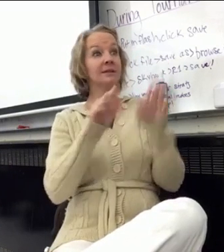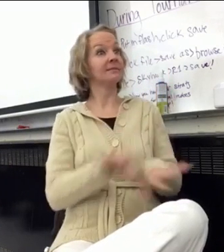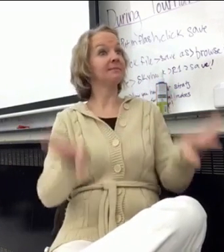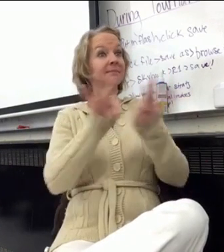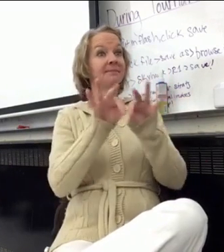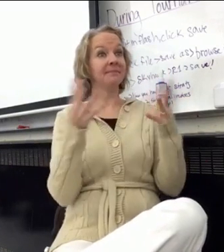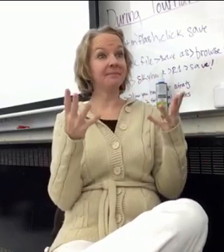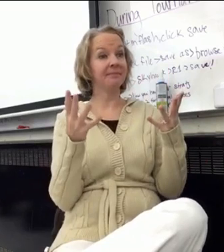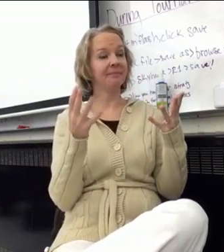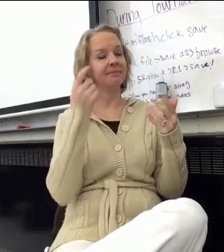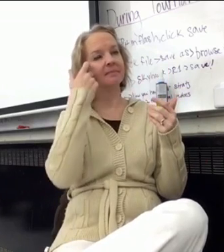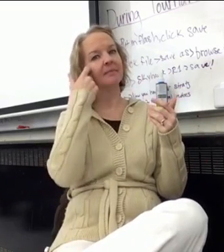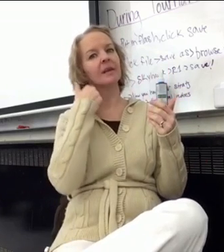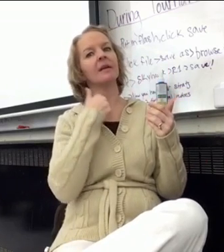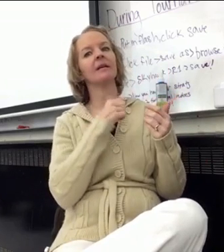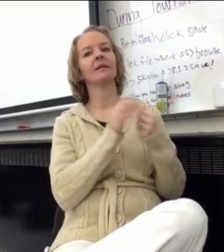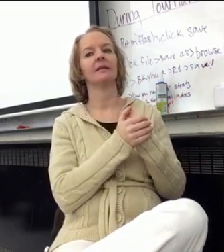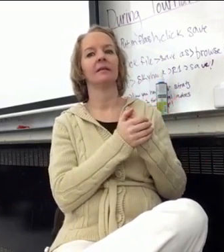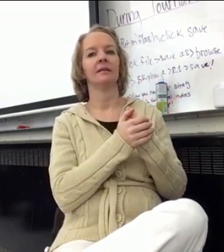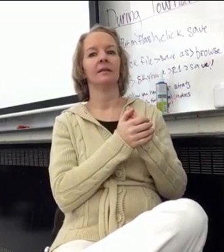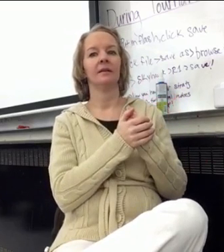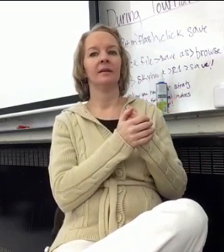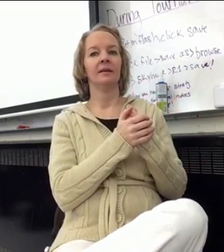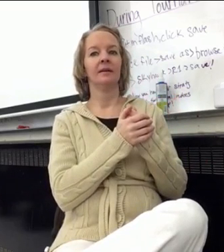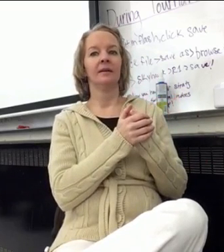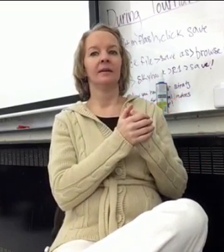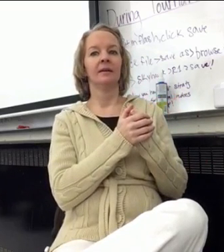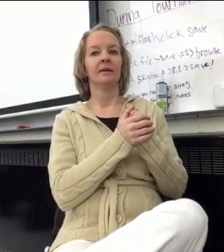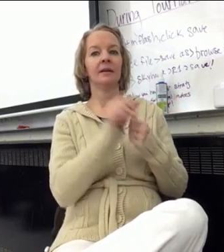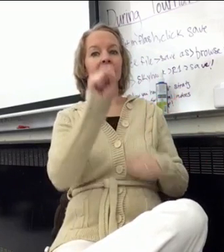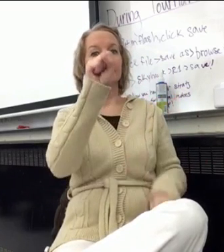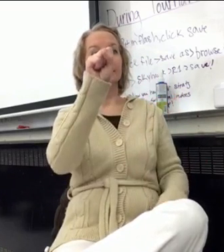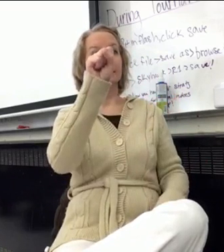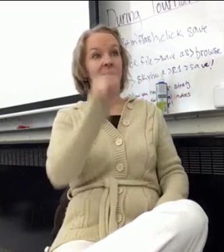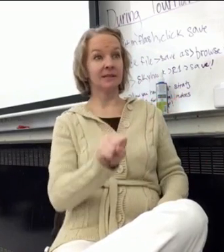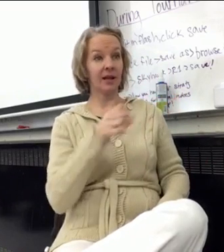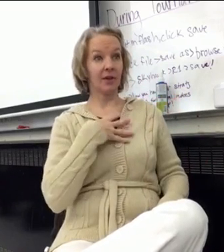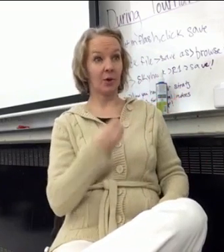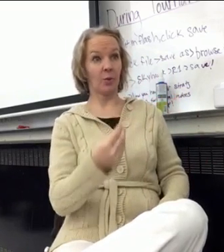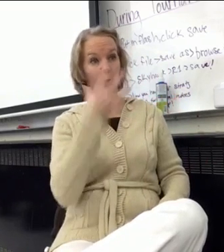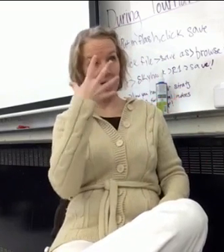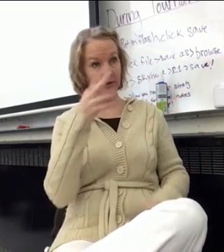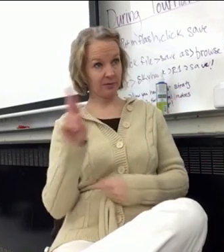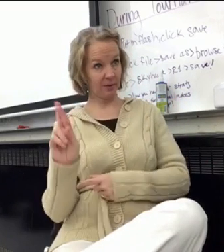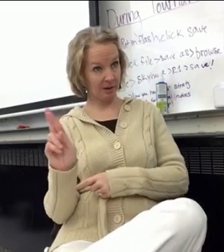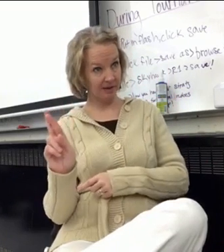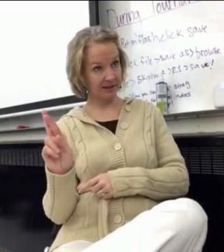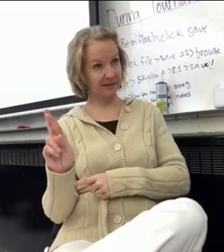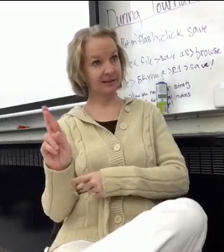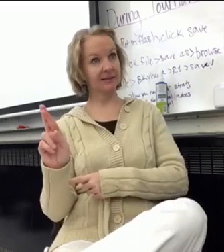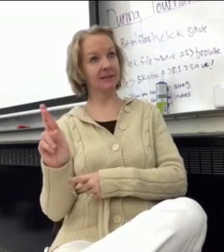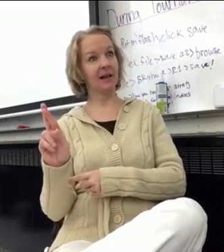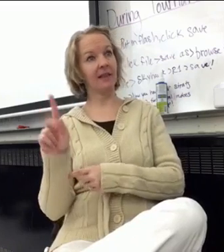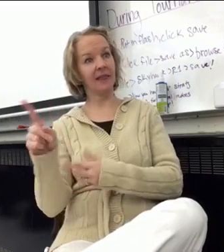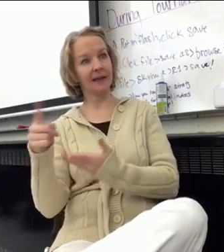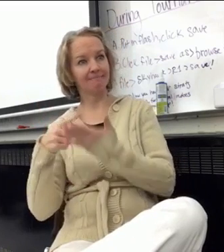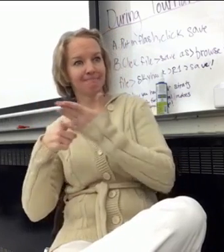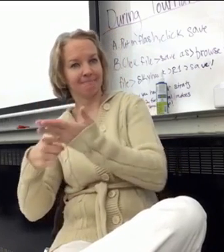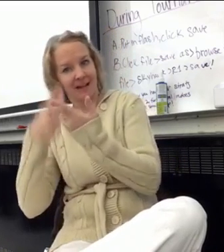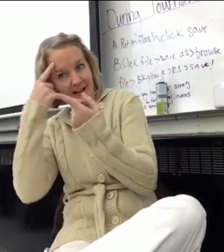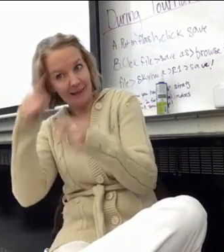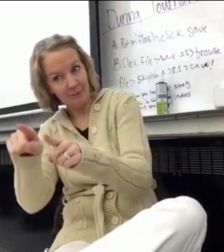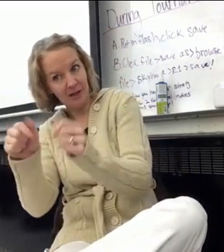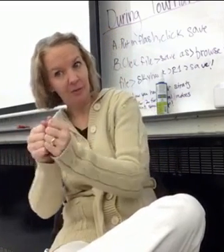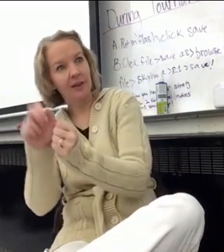here is if you will highlight Southern white Republicans who collaborated with